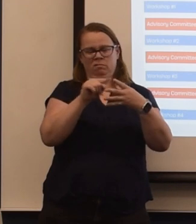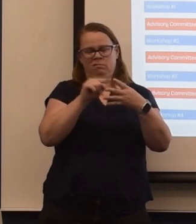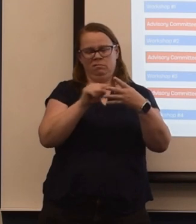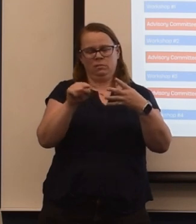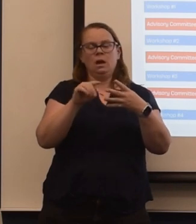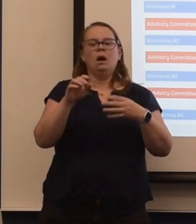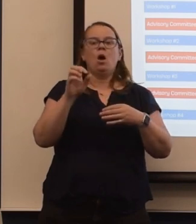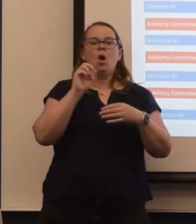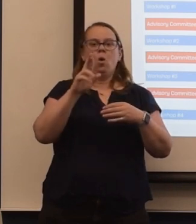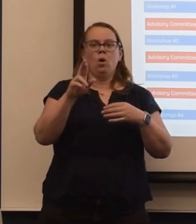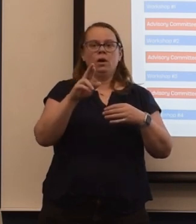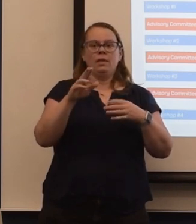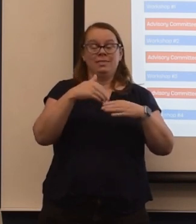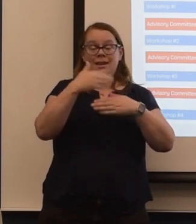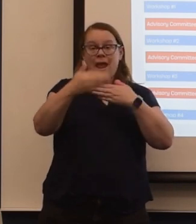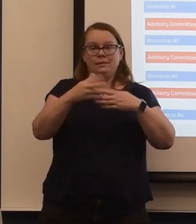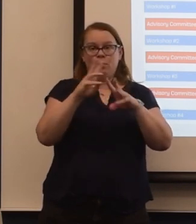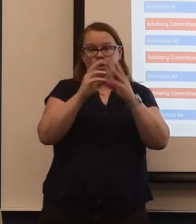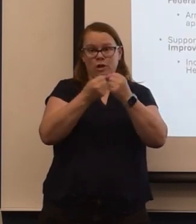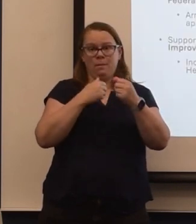workshop will be in mid-July.